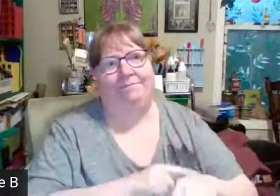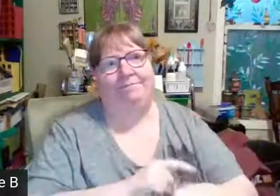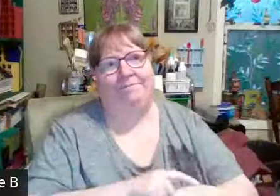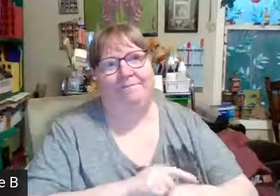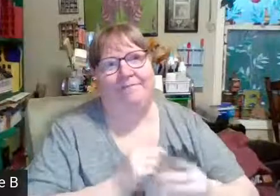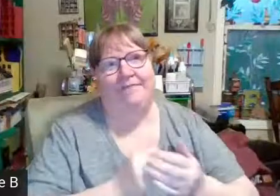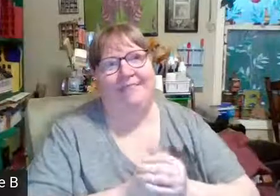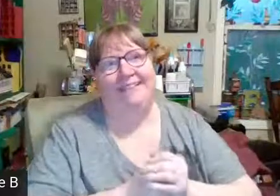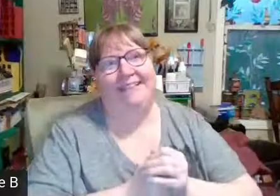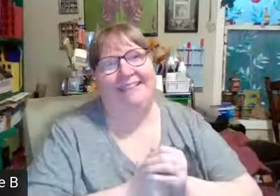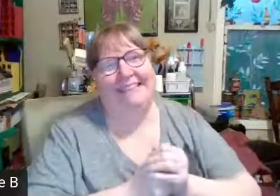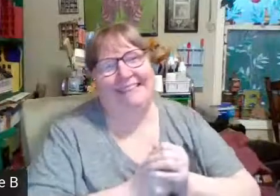squirrel. So